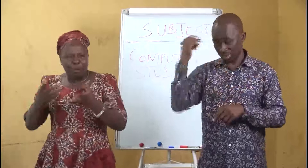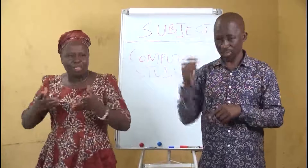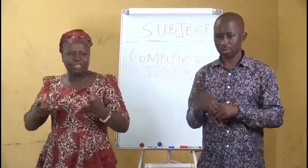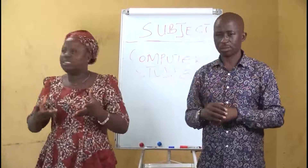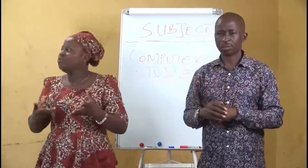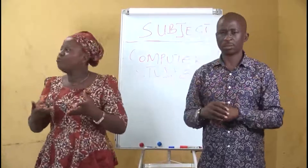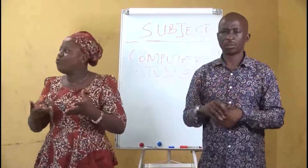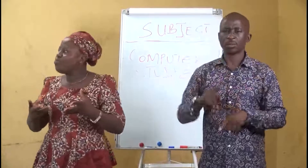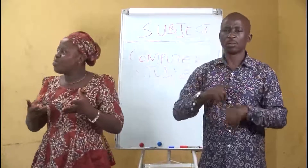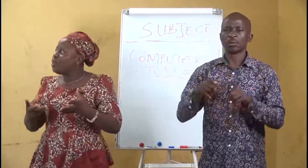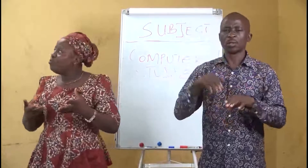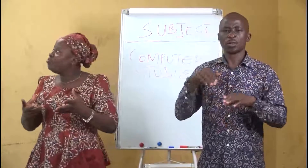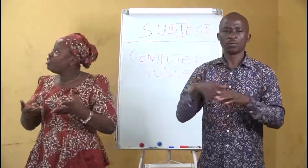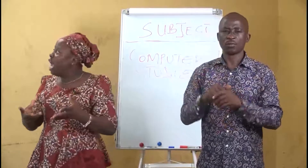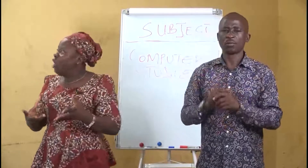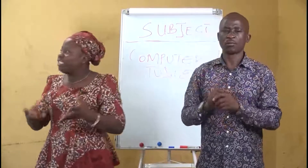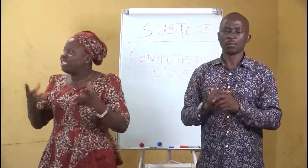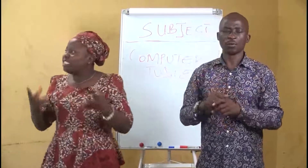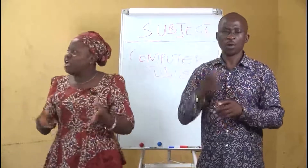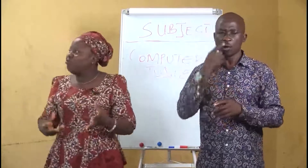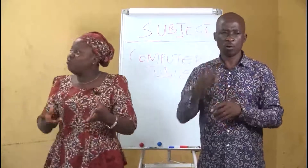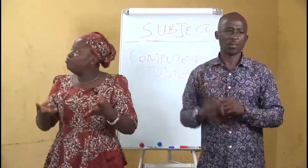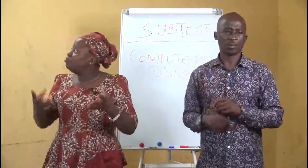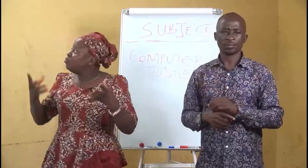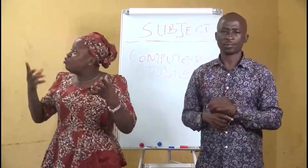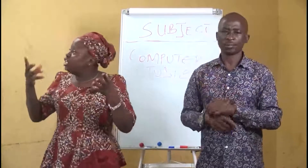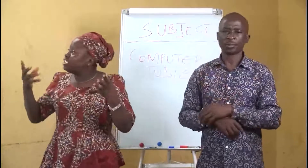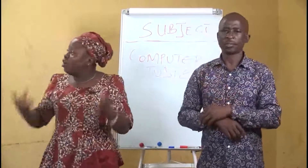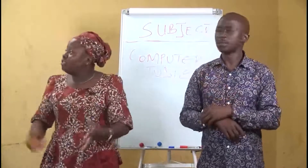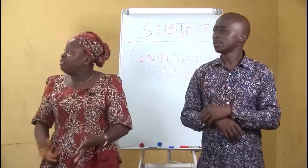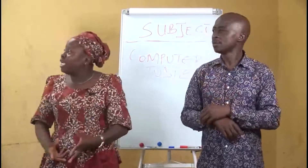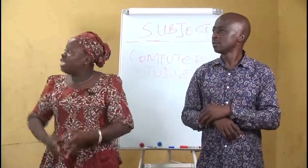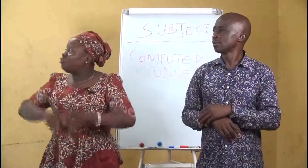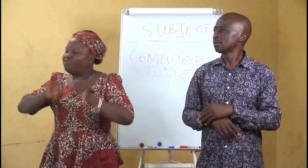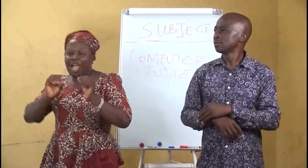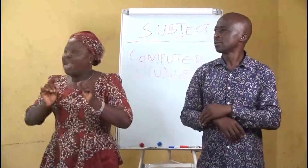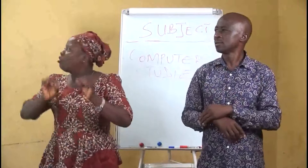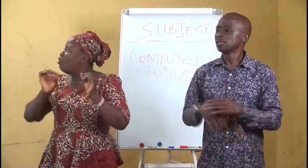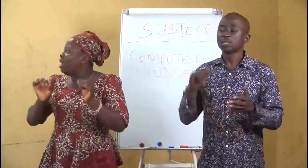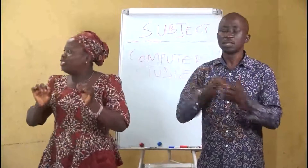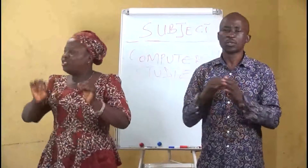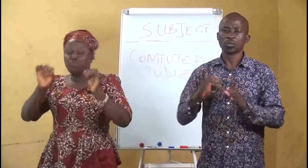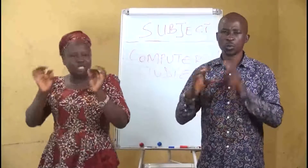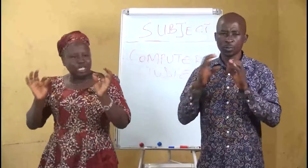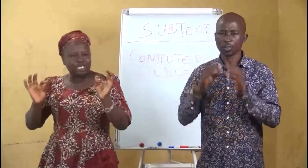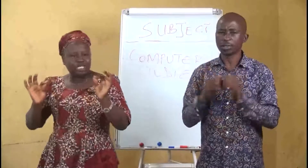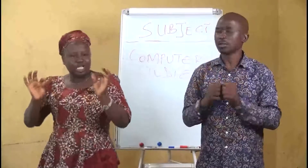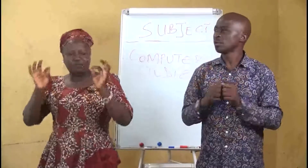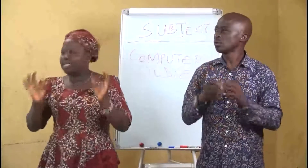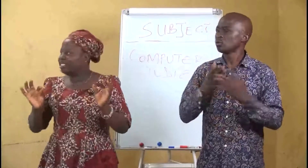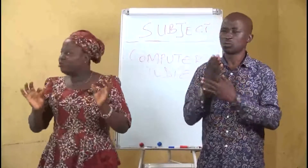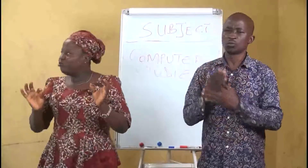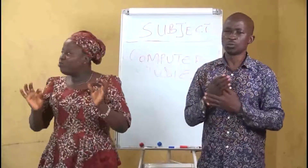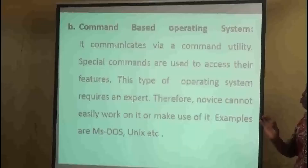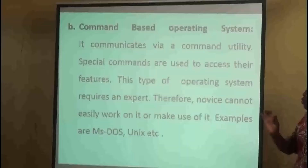involves commands. Now, as a system, it communicates via a command utility, as